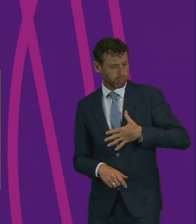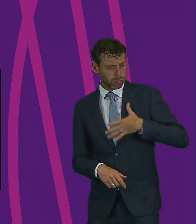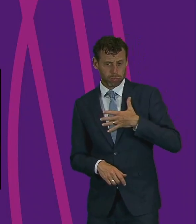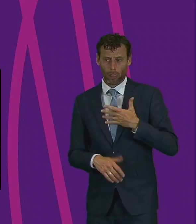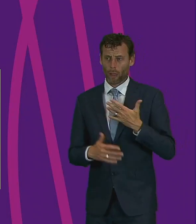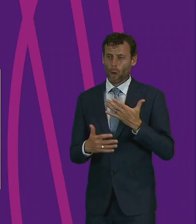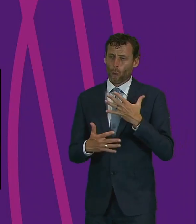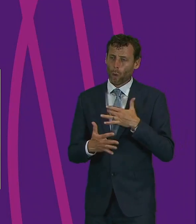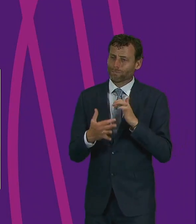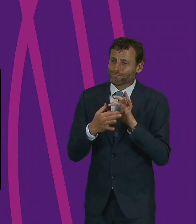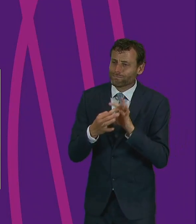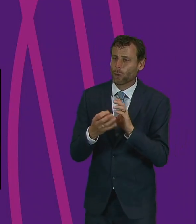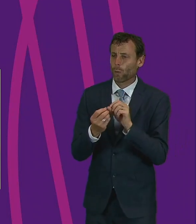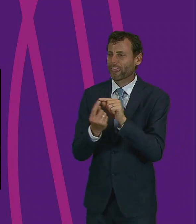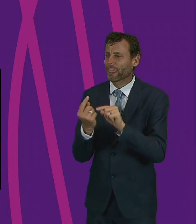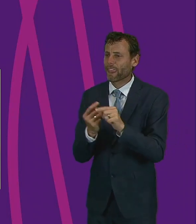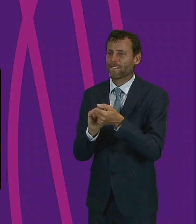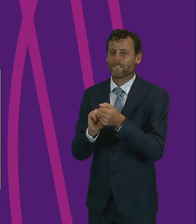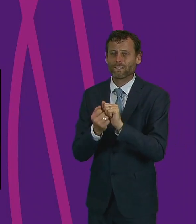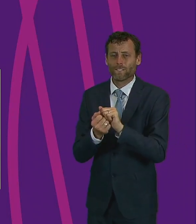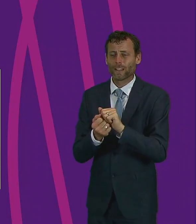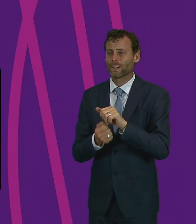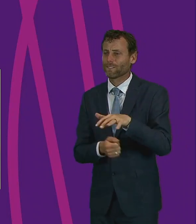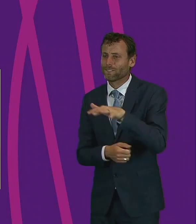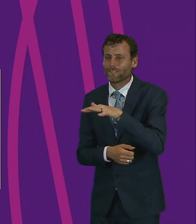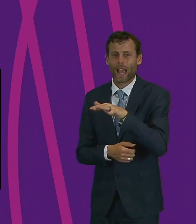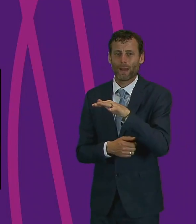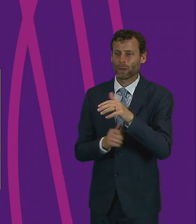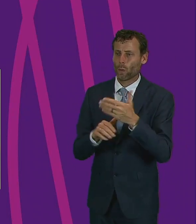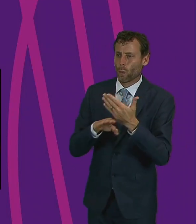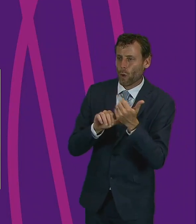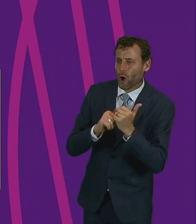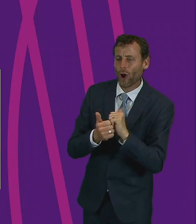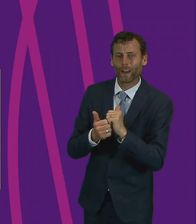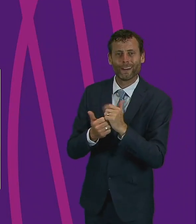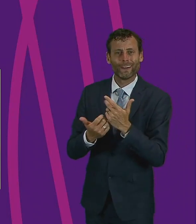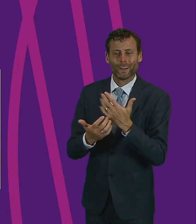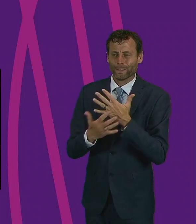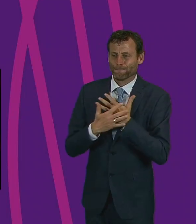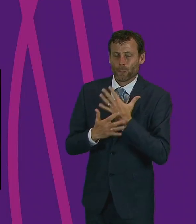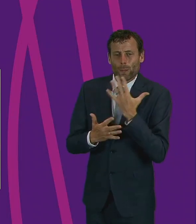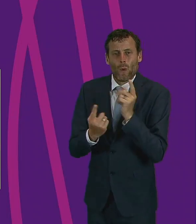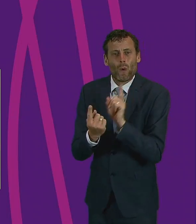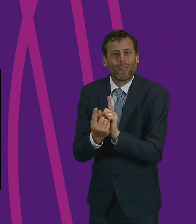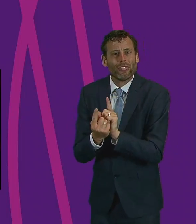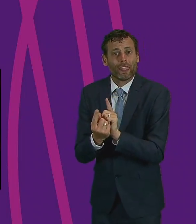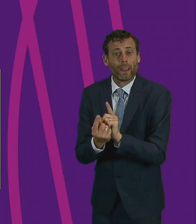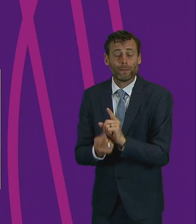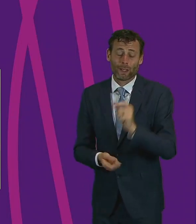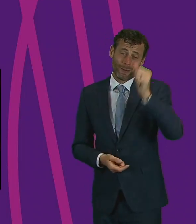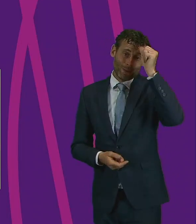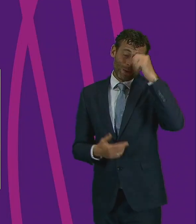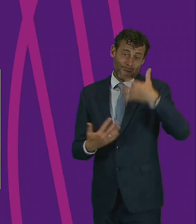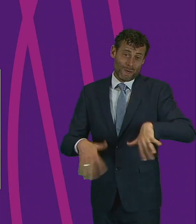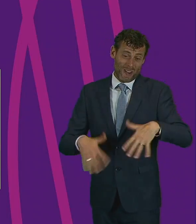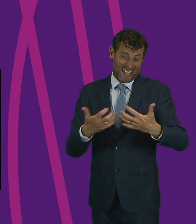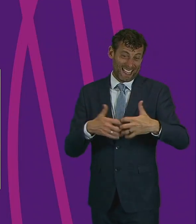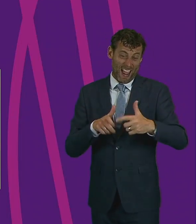from their families, friends, colleagues and loved ones. I'm sure for many households, technology has been a godsend right